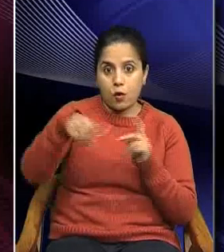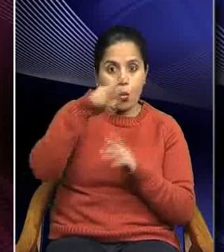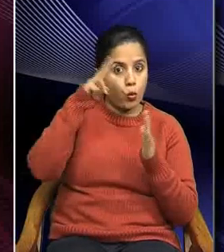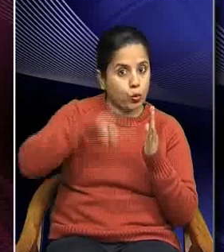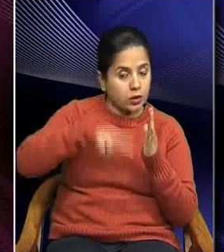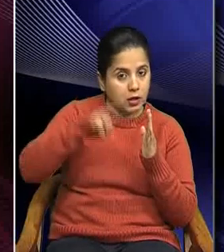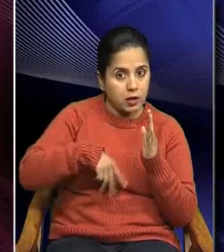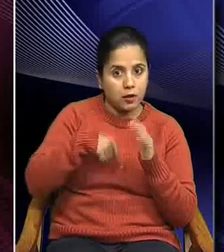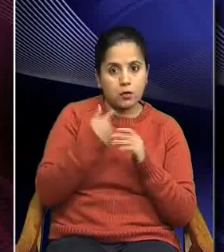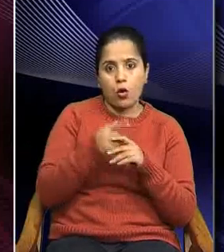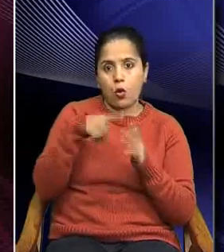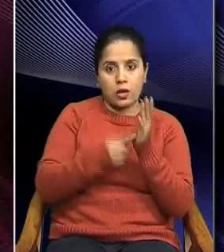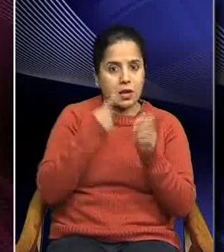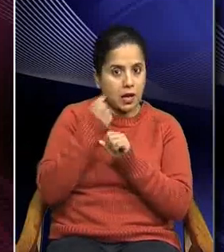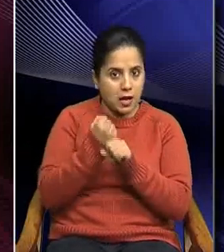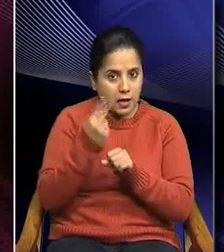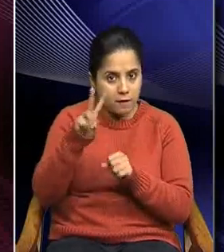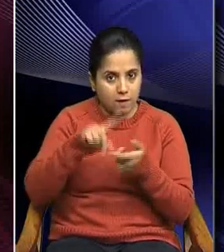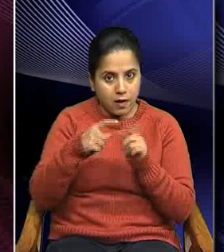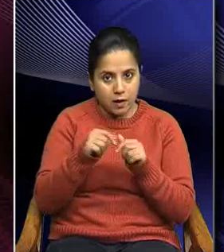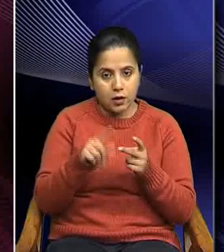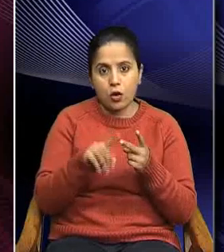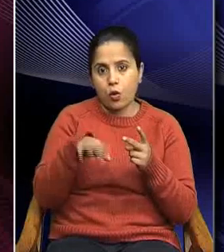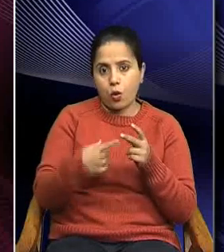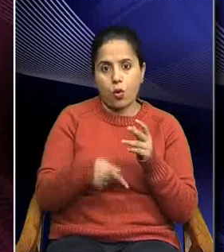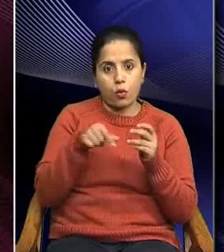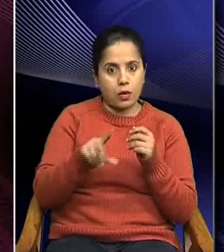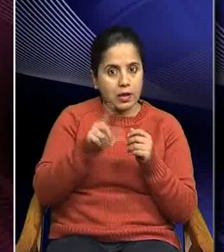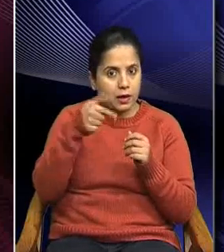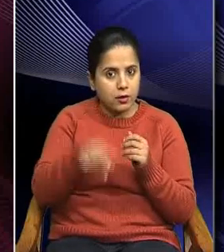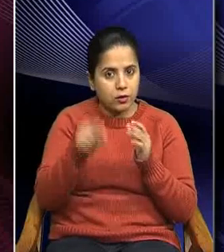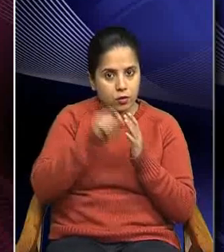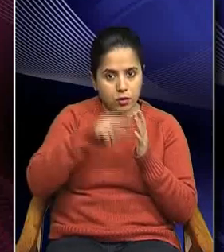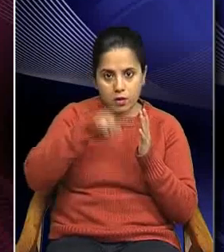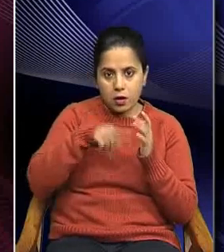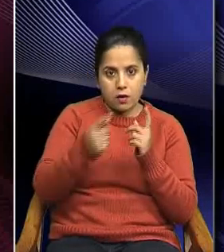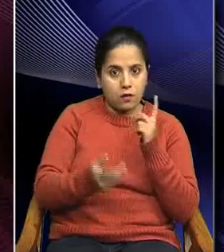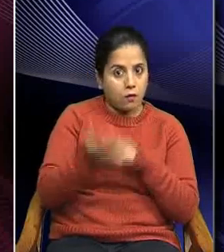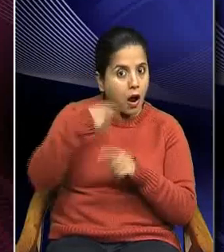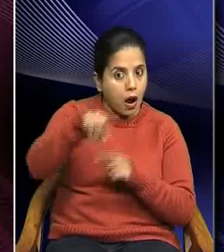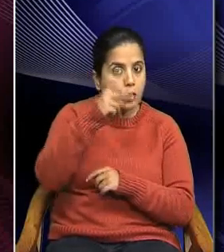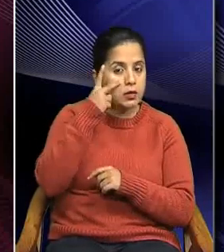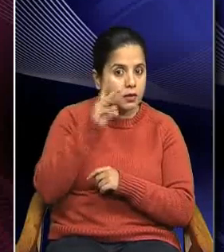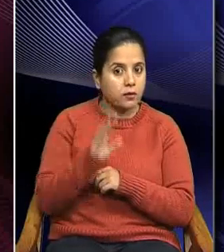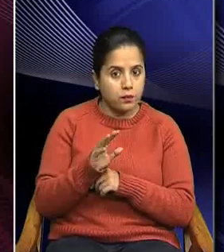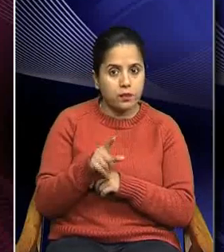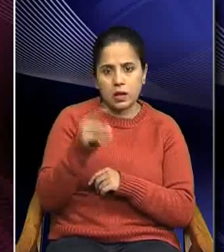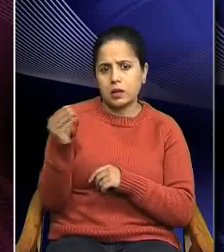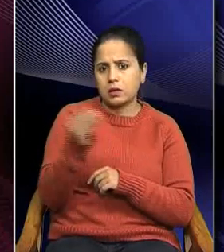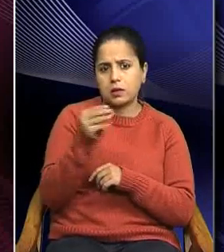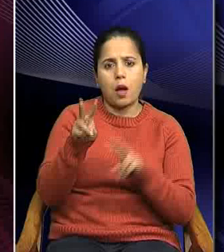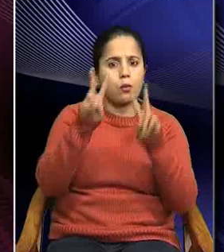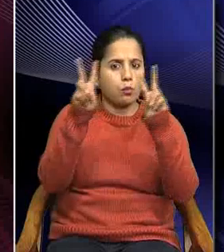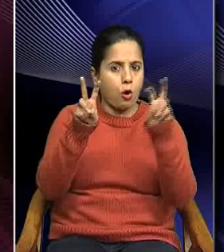or Rig Veda and also later Vedic literature, you will find that some aspects